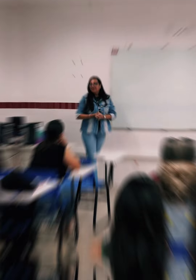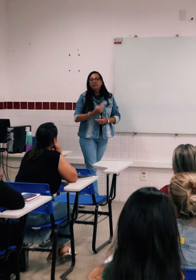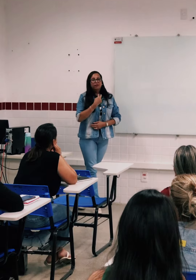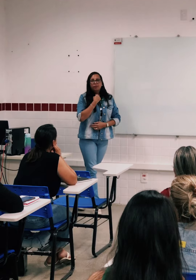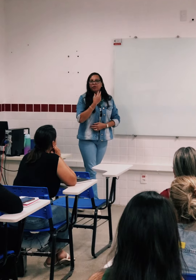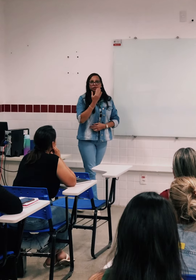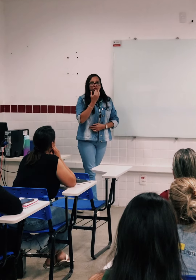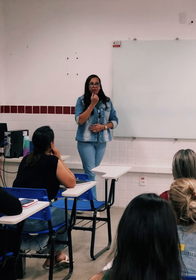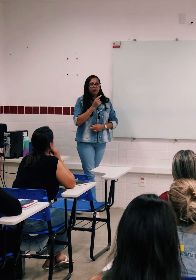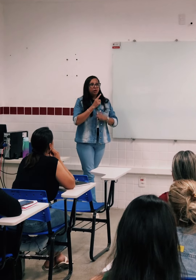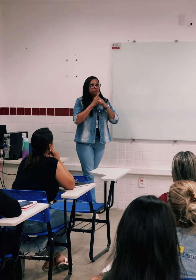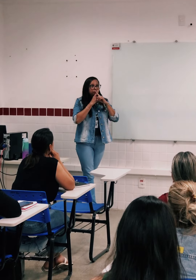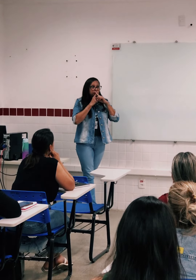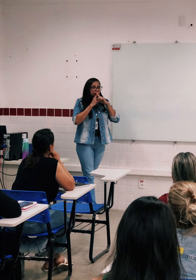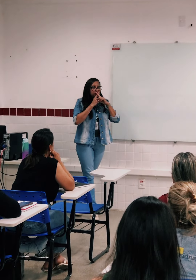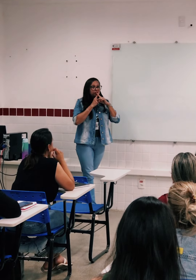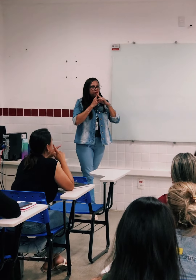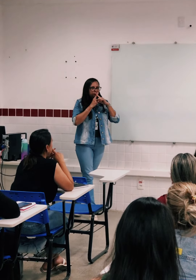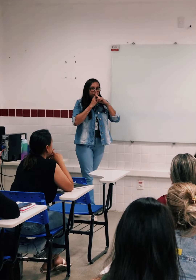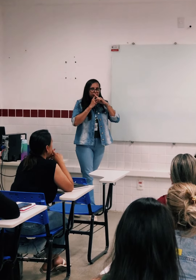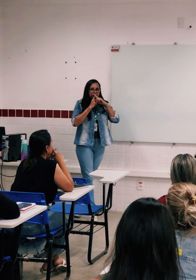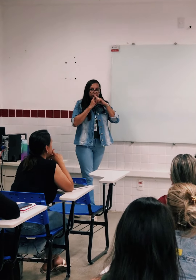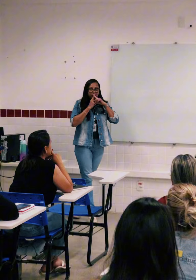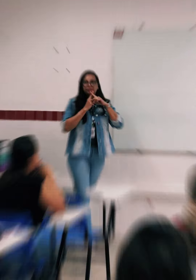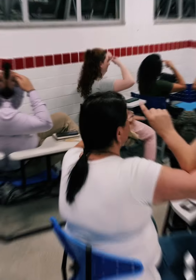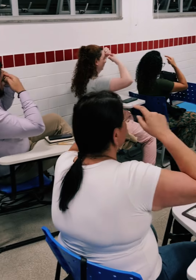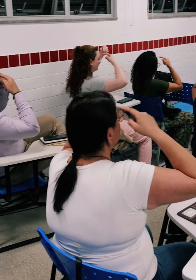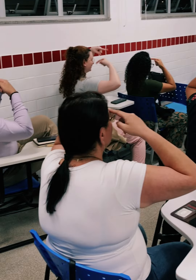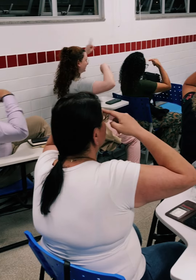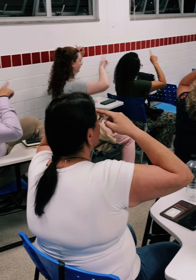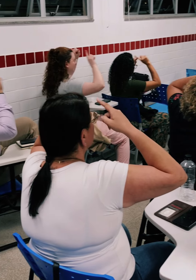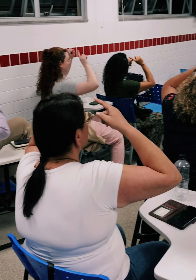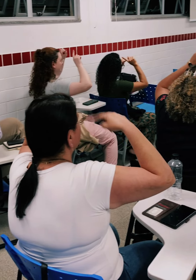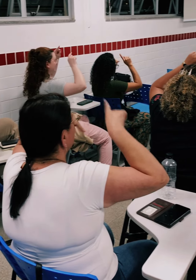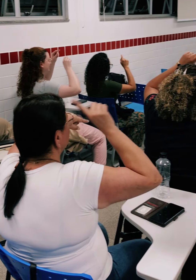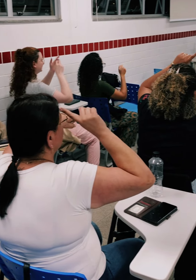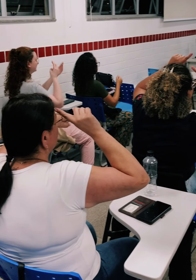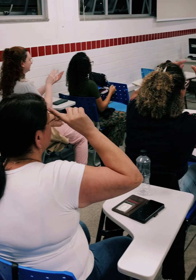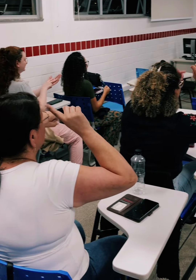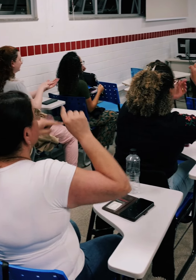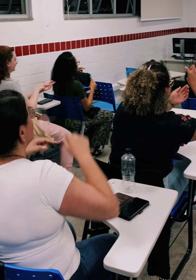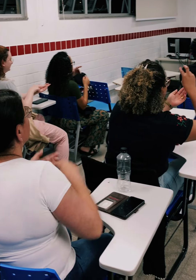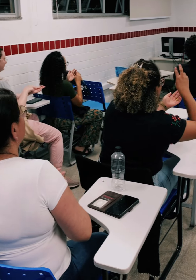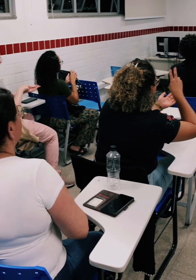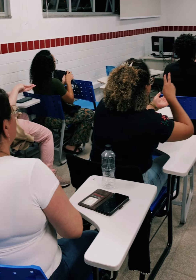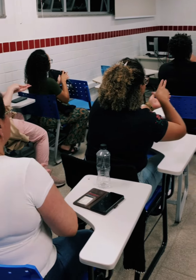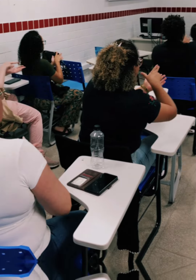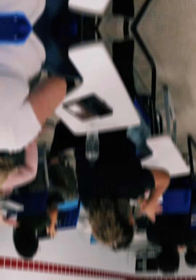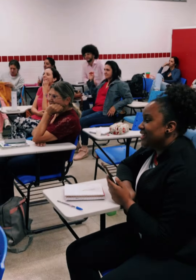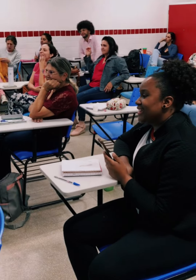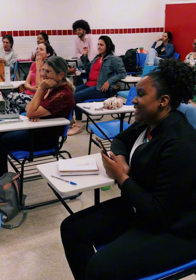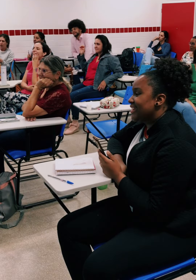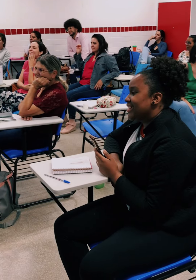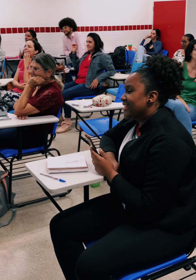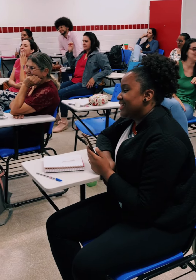like I'm 90 years old Got no regrets even when I'm broke I'm at my best when I got something